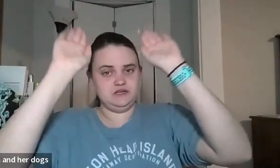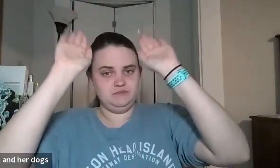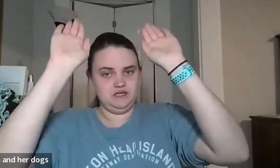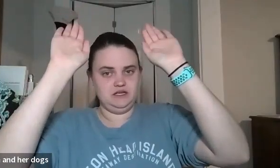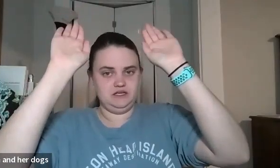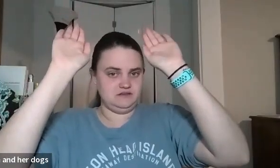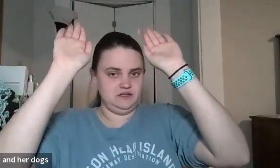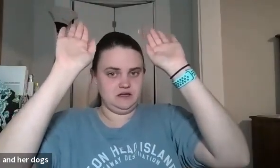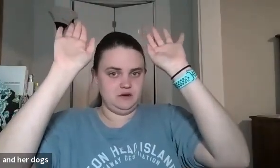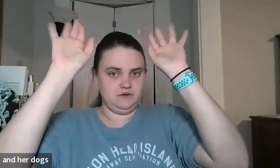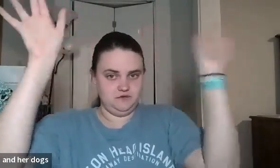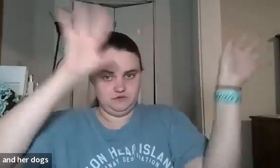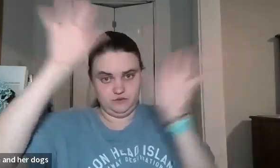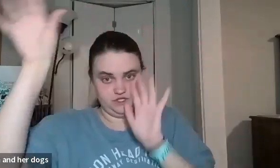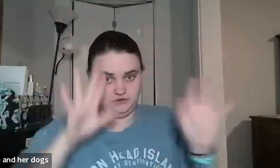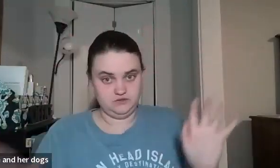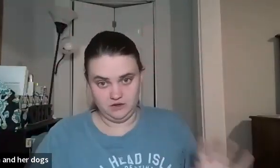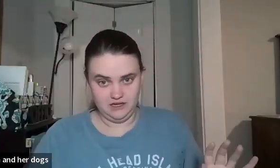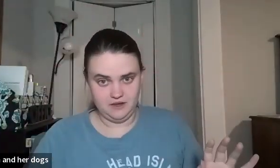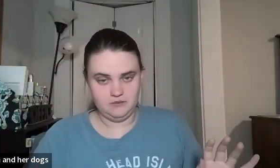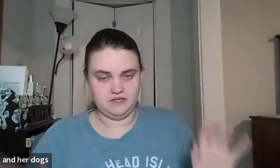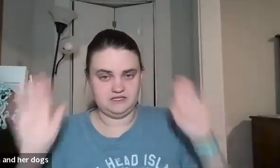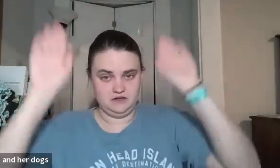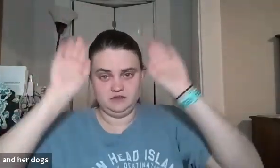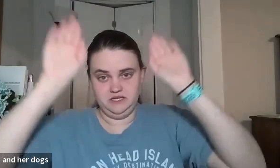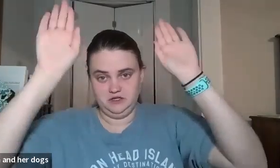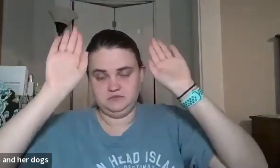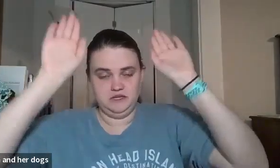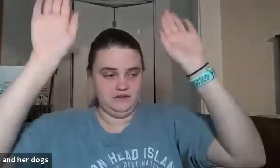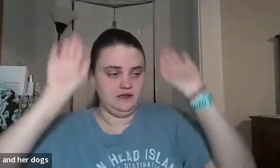can be easily confused with what you're talking about, because it can also mean you're just being like